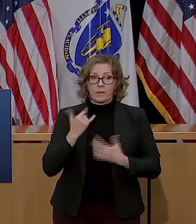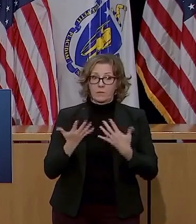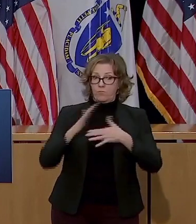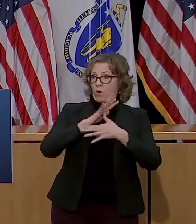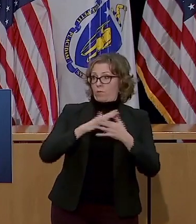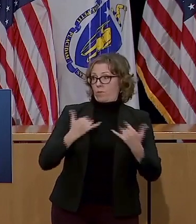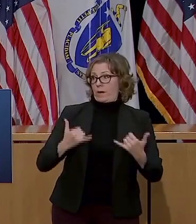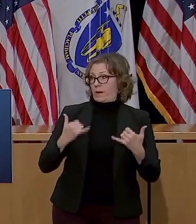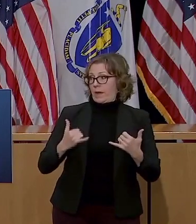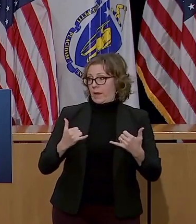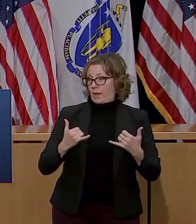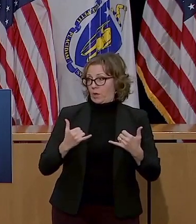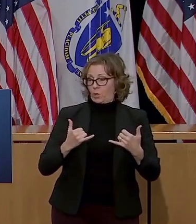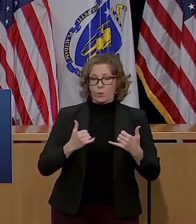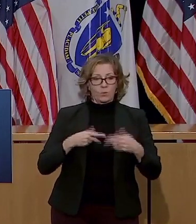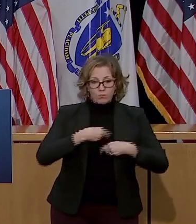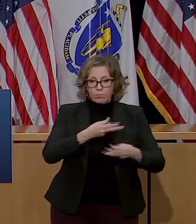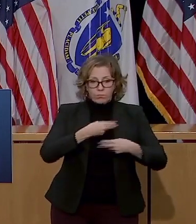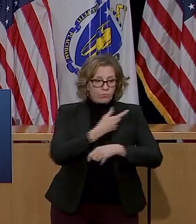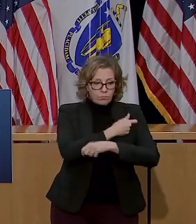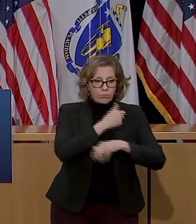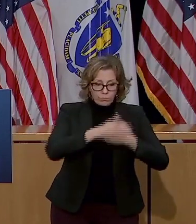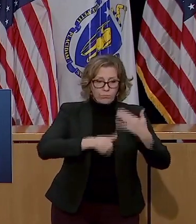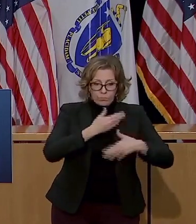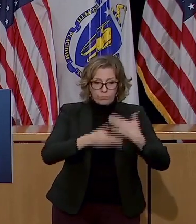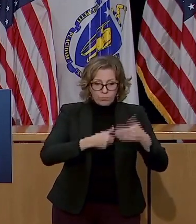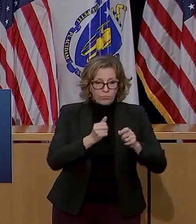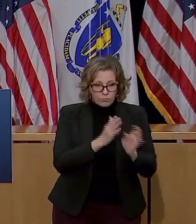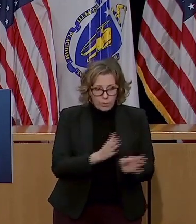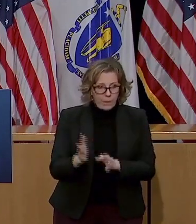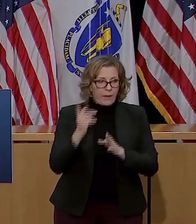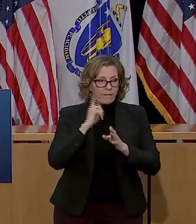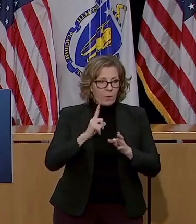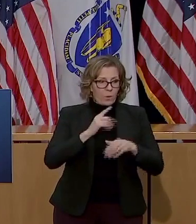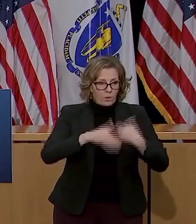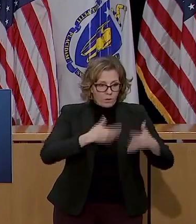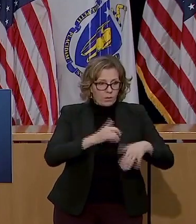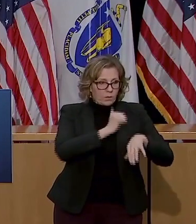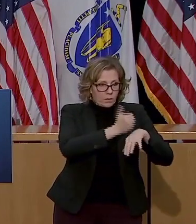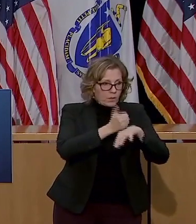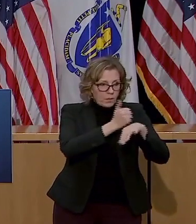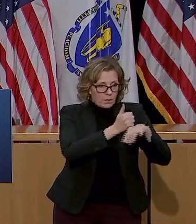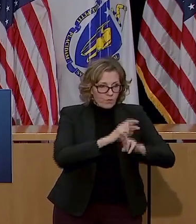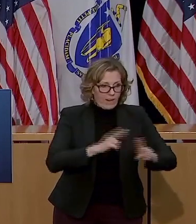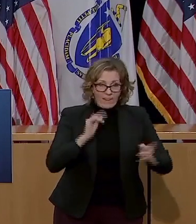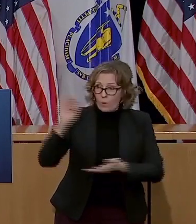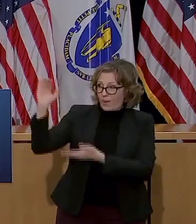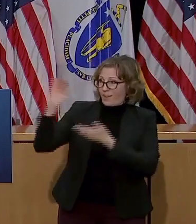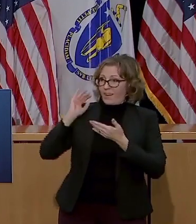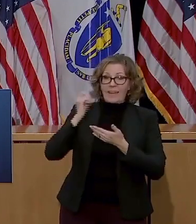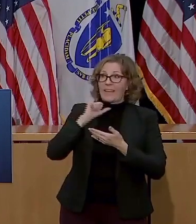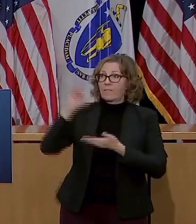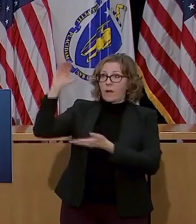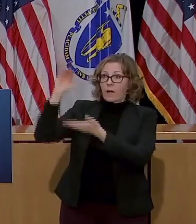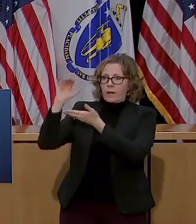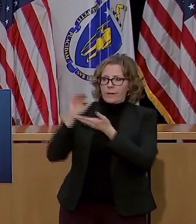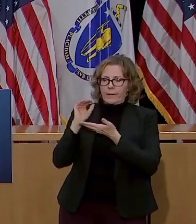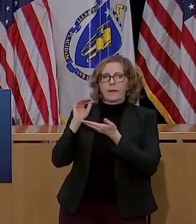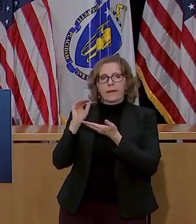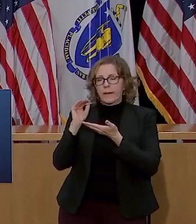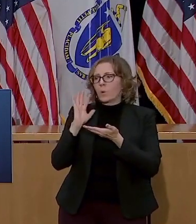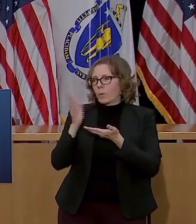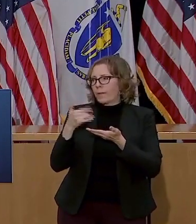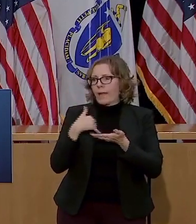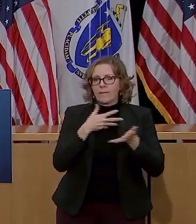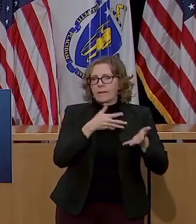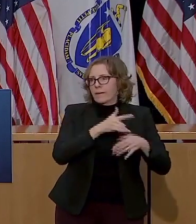for the next 2 weeks in anticipation that we may have more. But if we don't, we will have empty seats